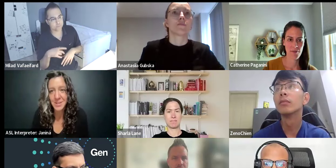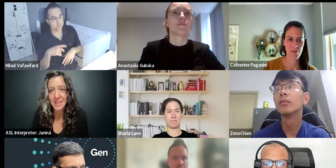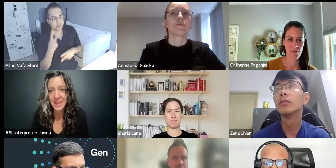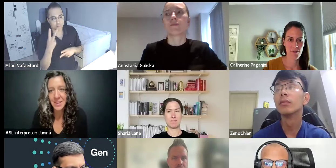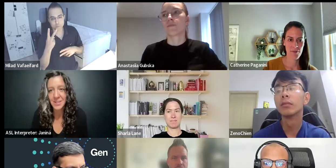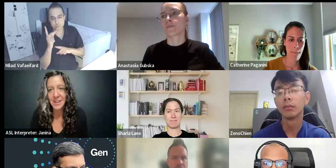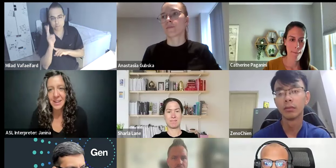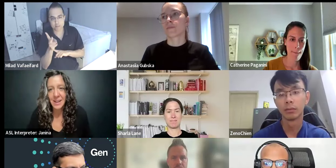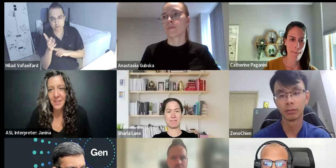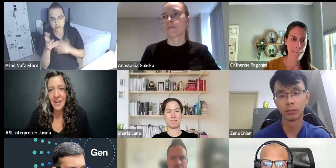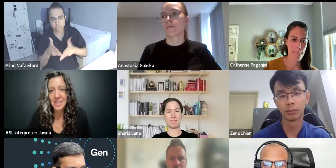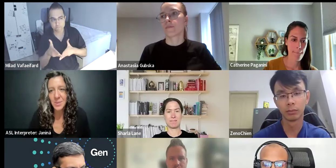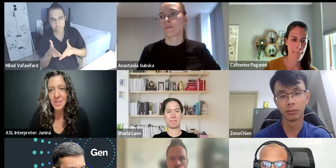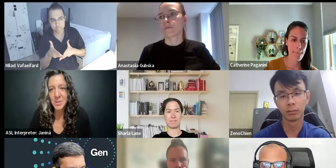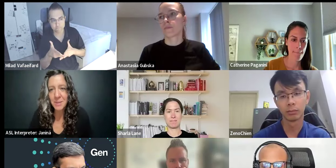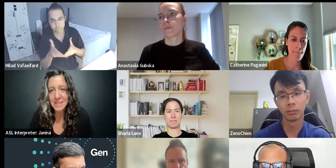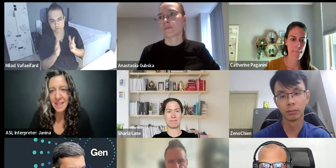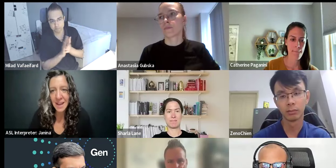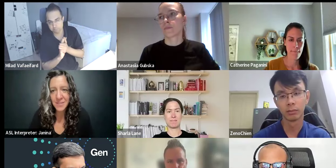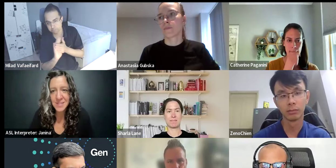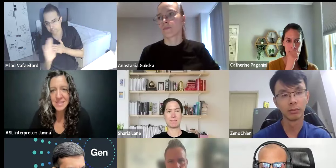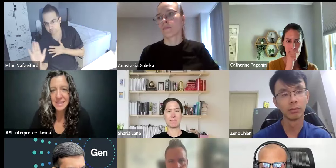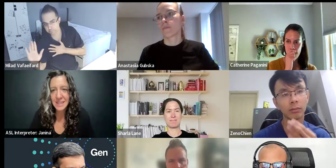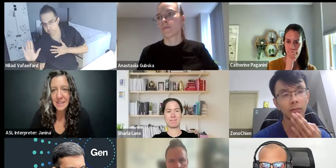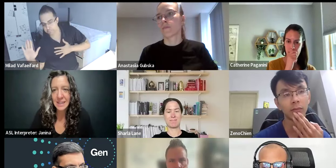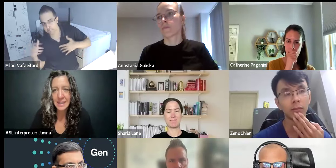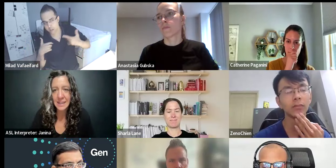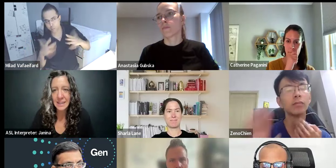Well, that's it. Great. Thank you. Okay, so we got 2 minutes left.